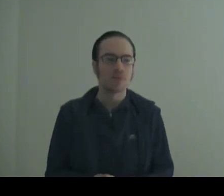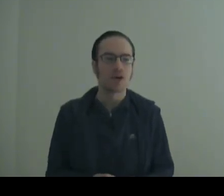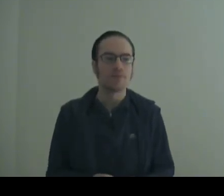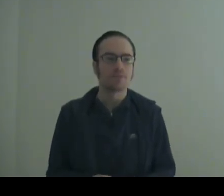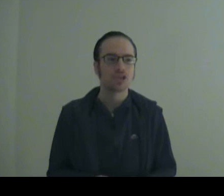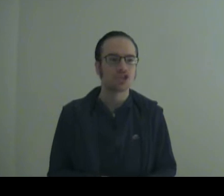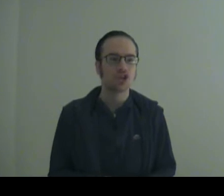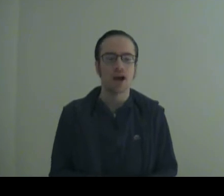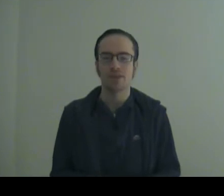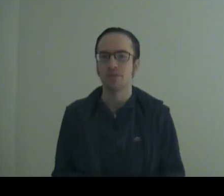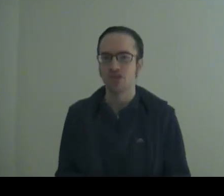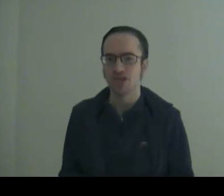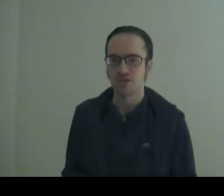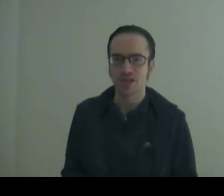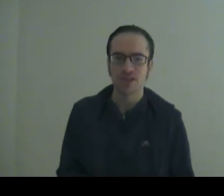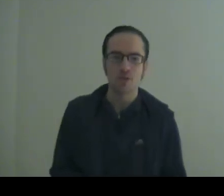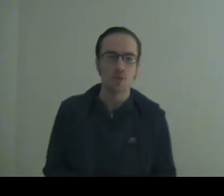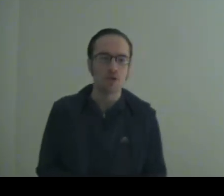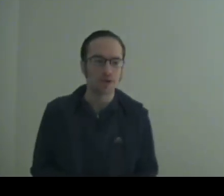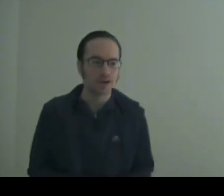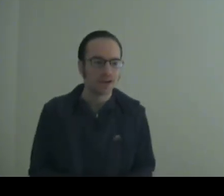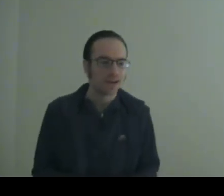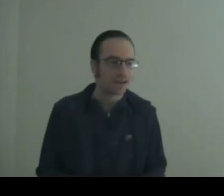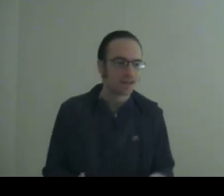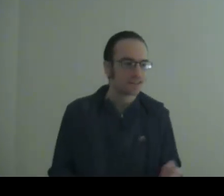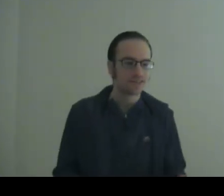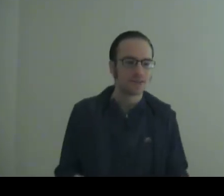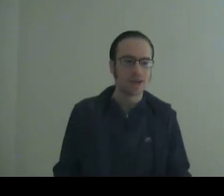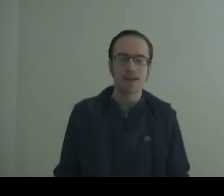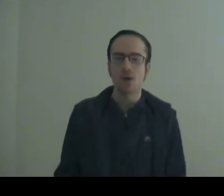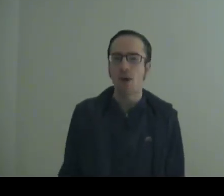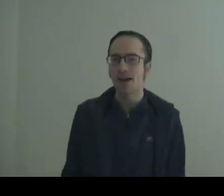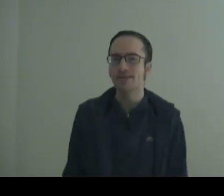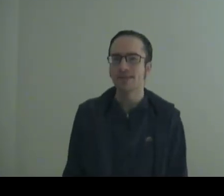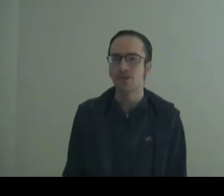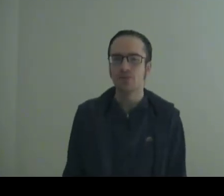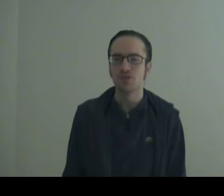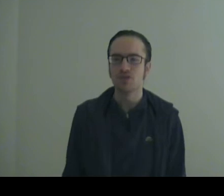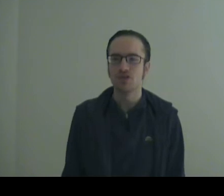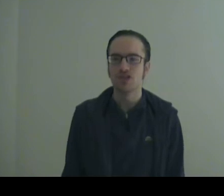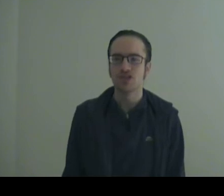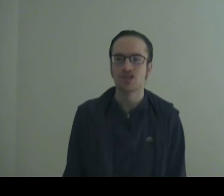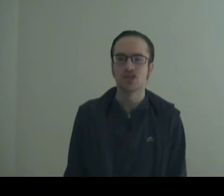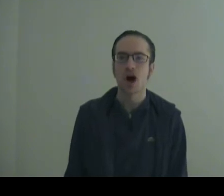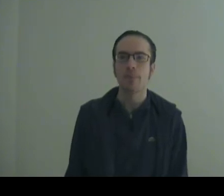someone shot the machinery or something. Why doesn't the computer just stop